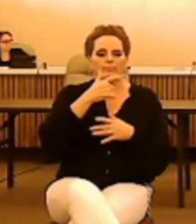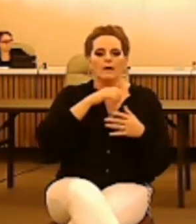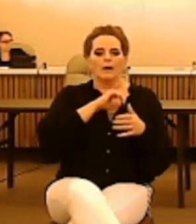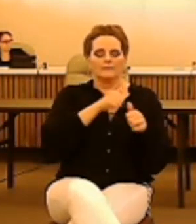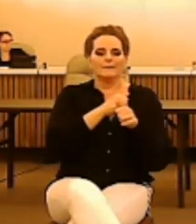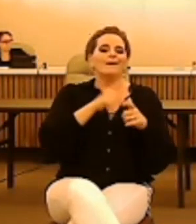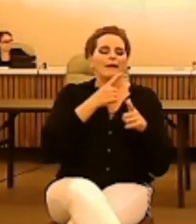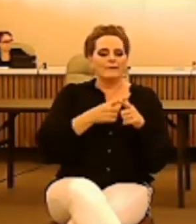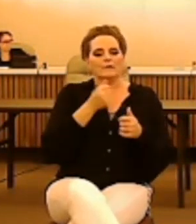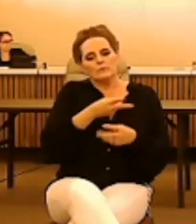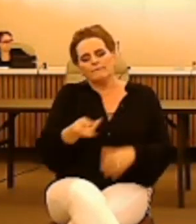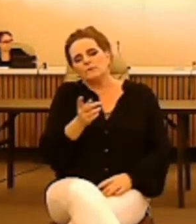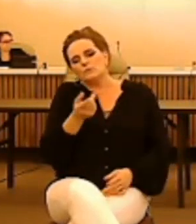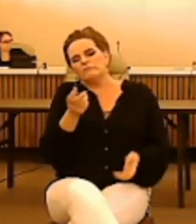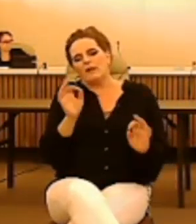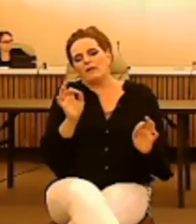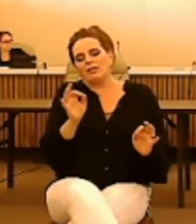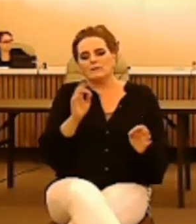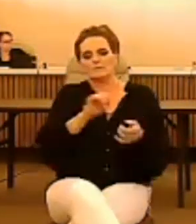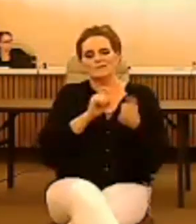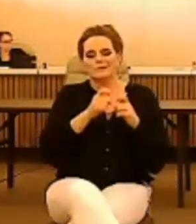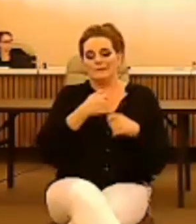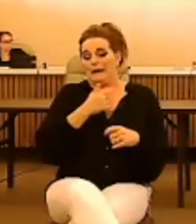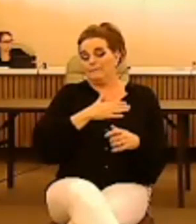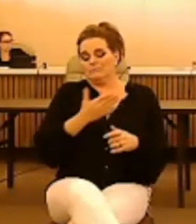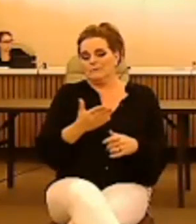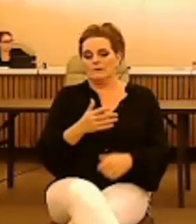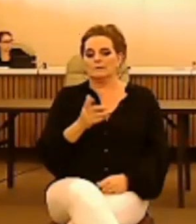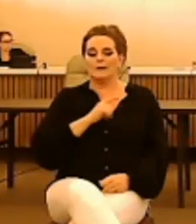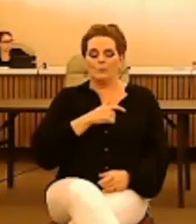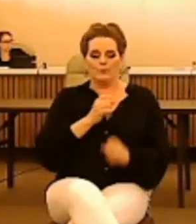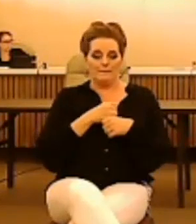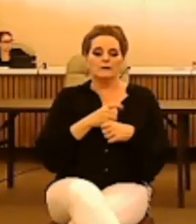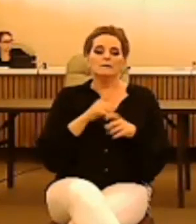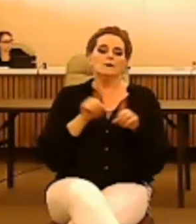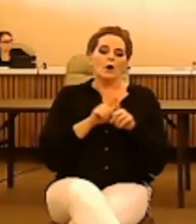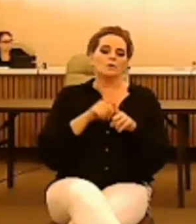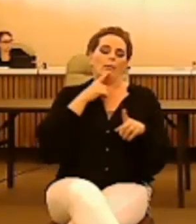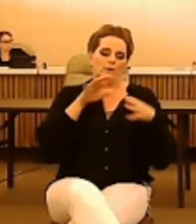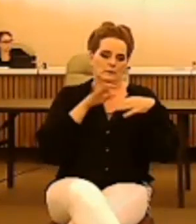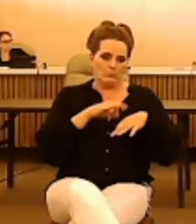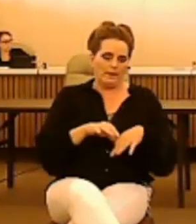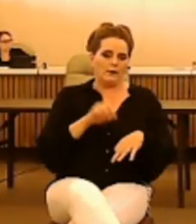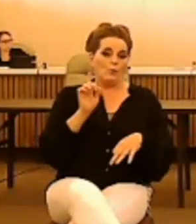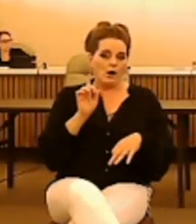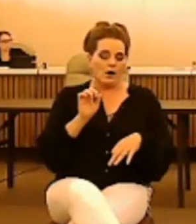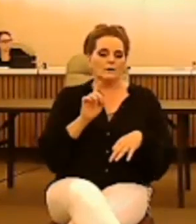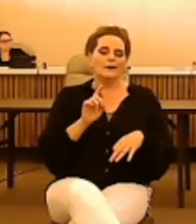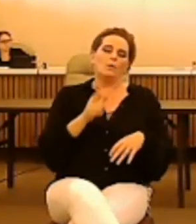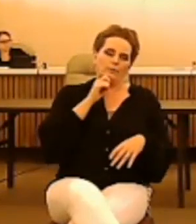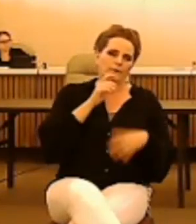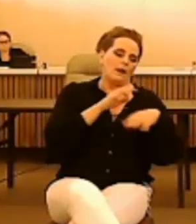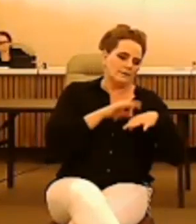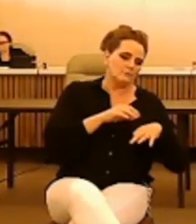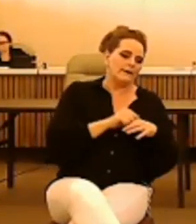a few minor changes that I'm recommending we make. Those are all spelled out in they're not spelled out in the